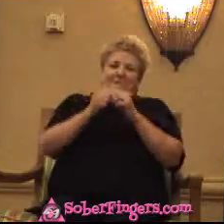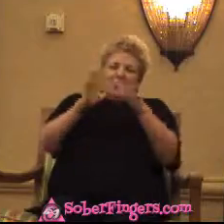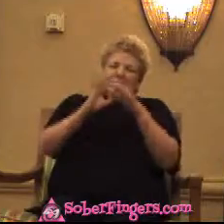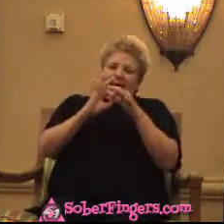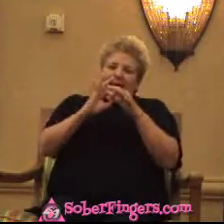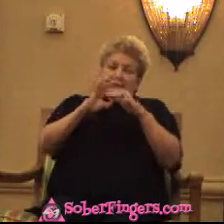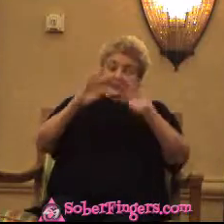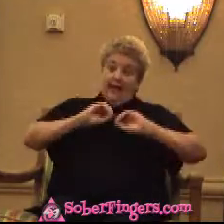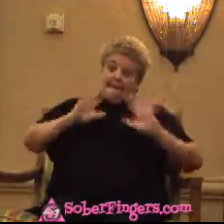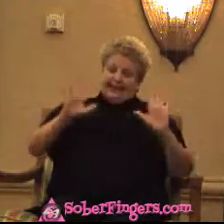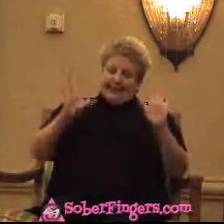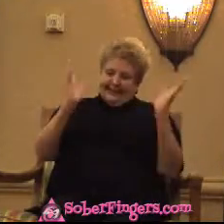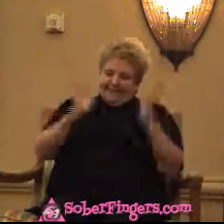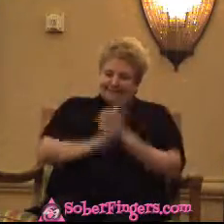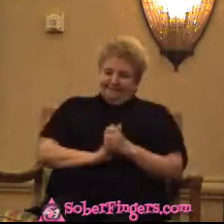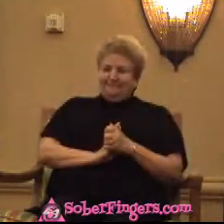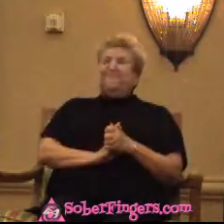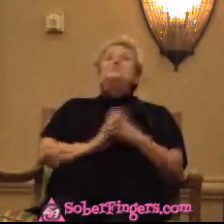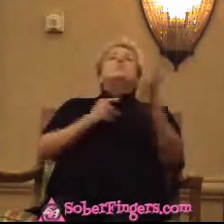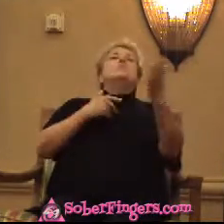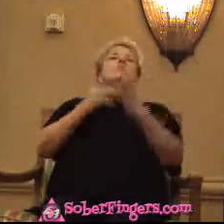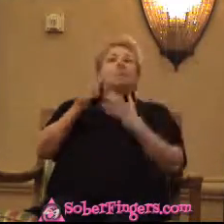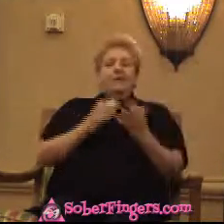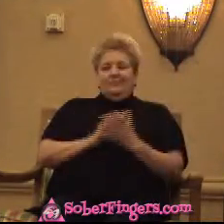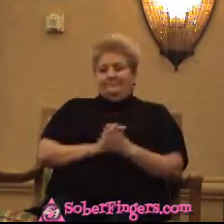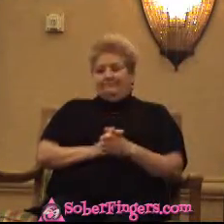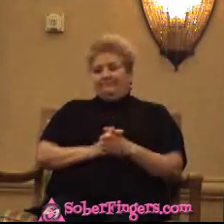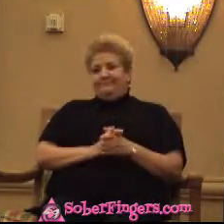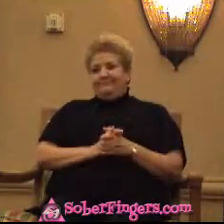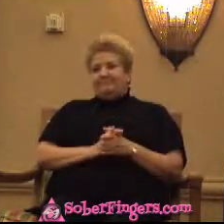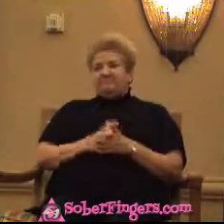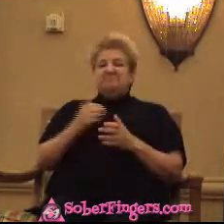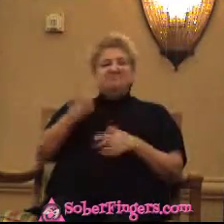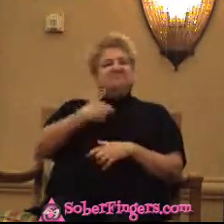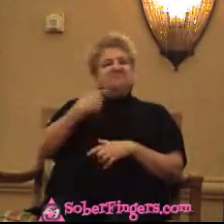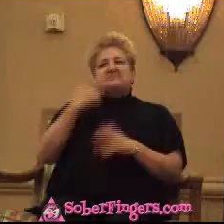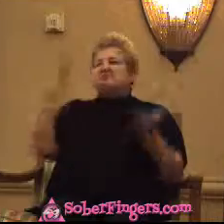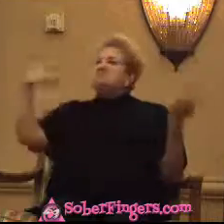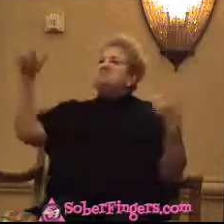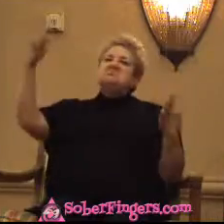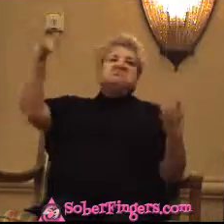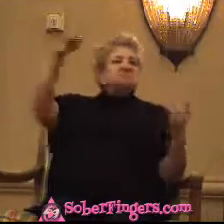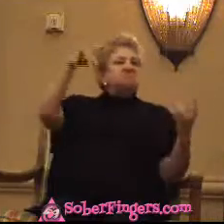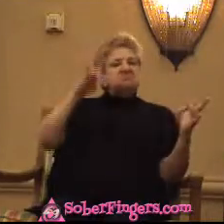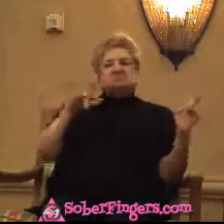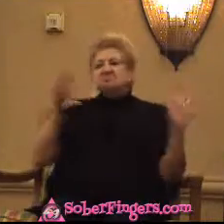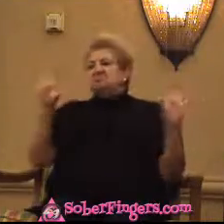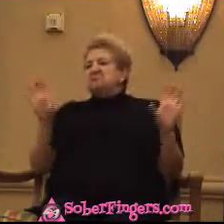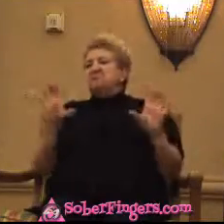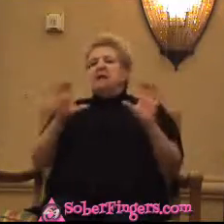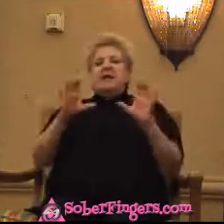So I'm doing all this stuff, running around the country, living all over every place, and I was back east on this big deal, and